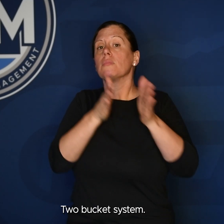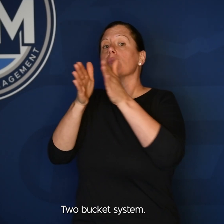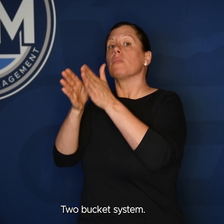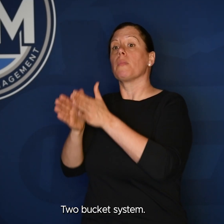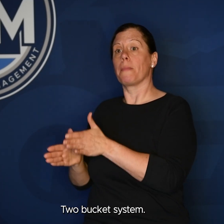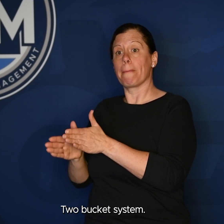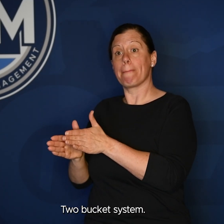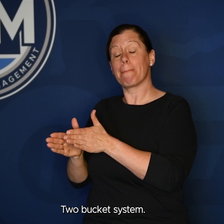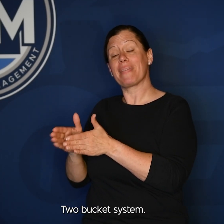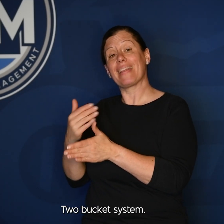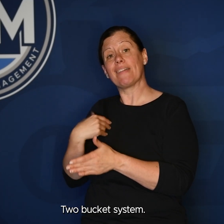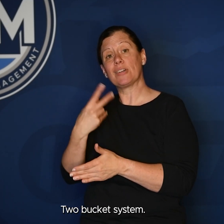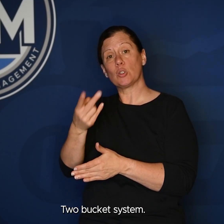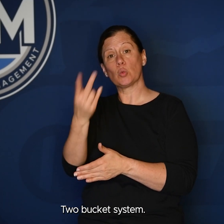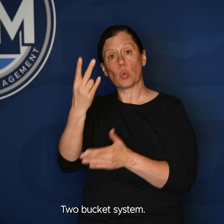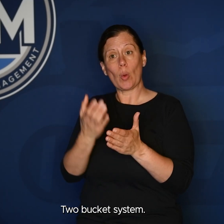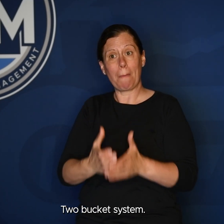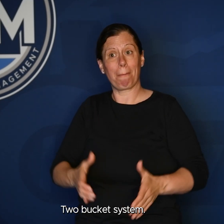Two-bucket system.